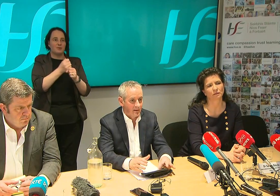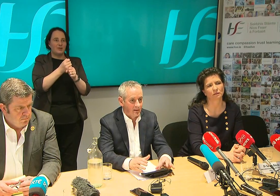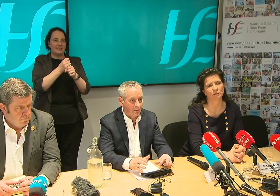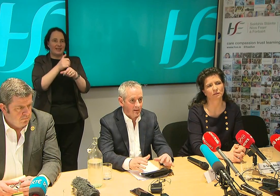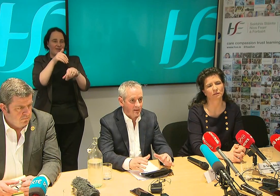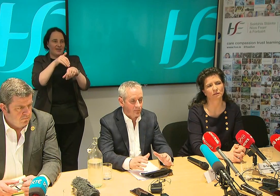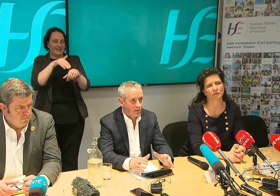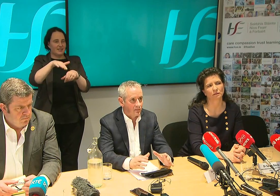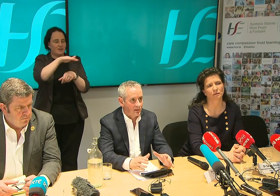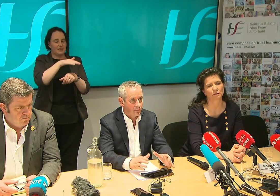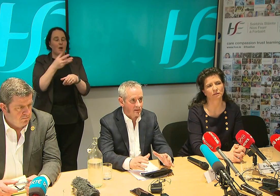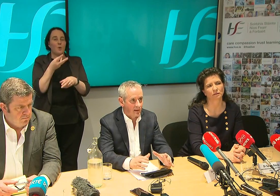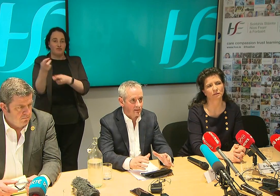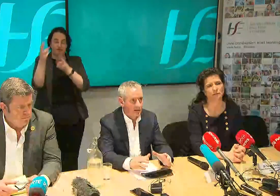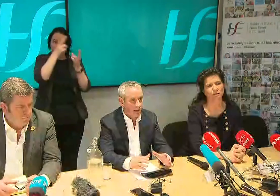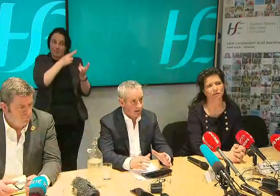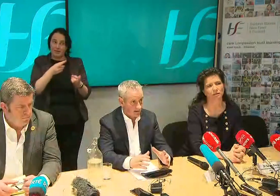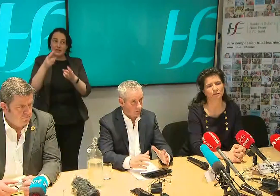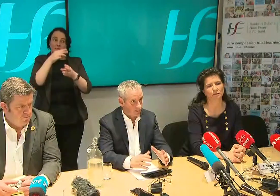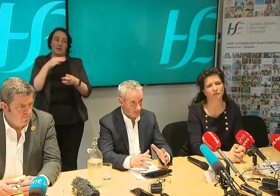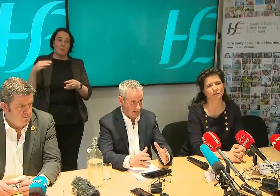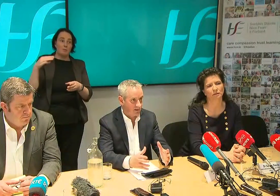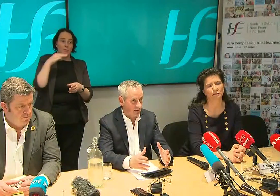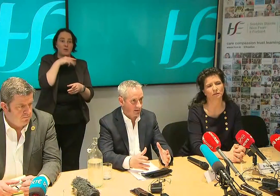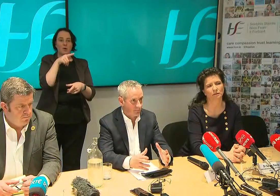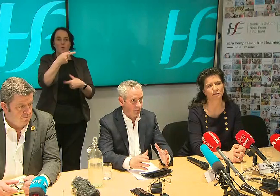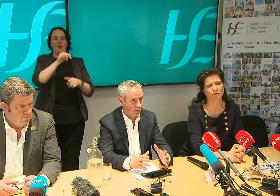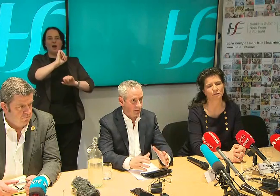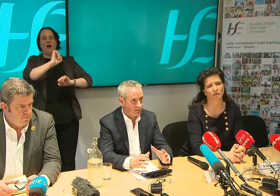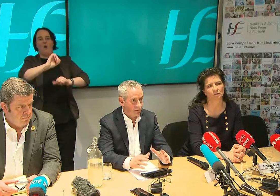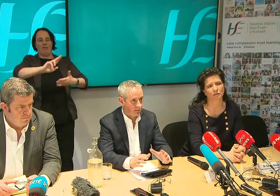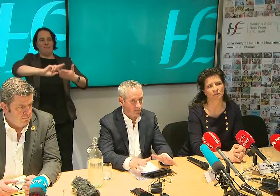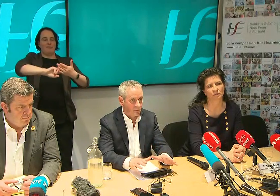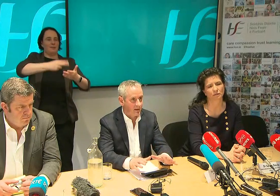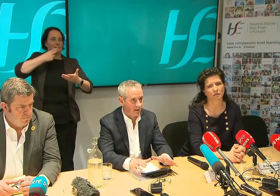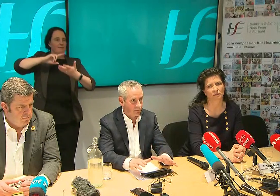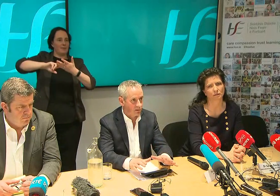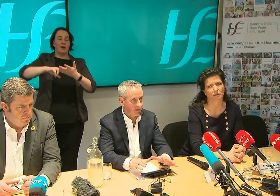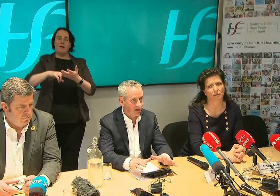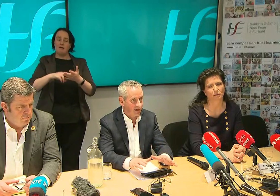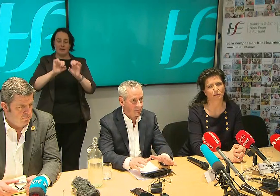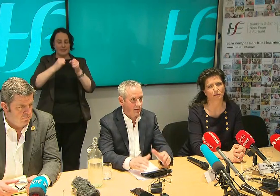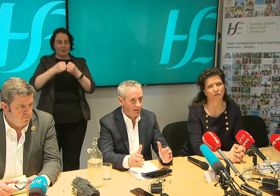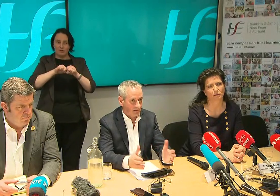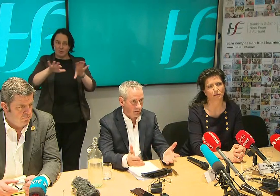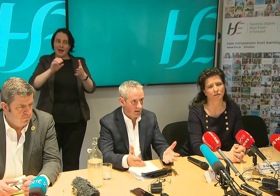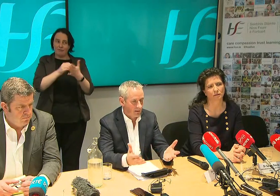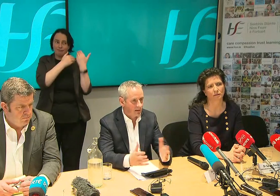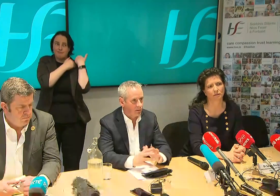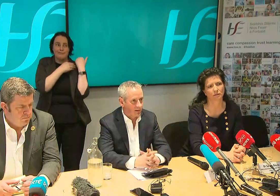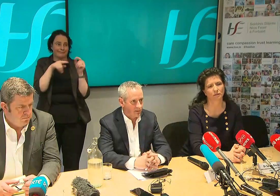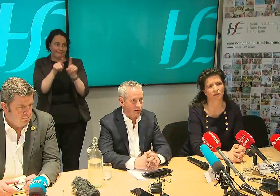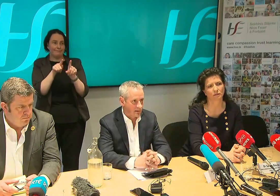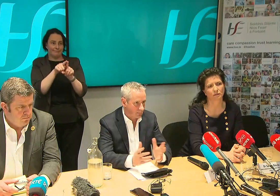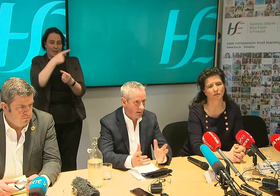restate, it's important we don't start, areas don't become stigmatised. And, you know, social media has a role to play in that. And we,